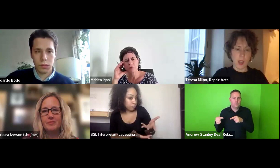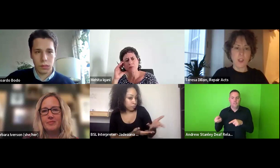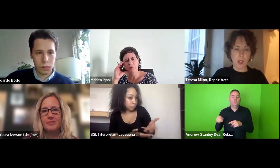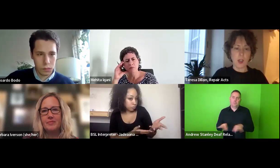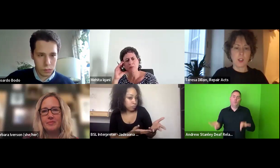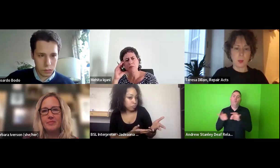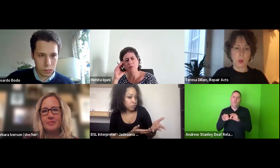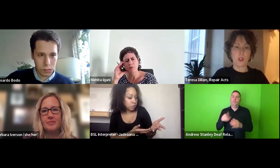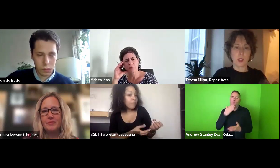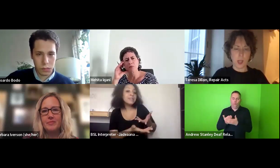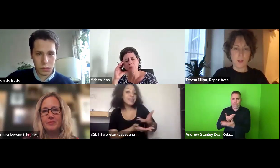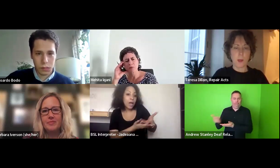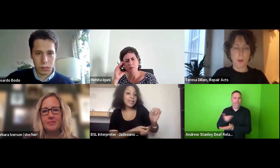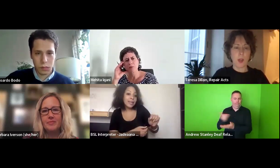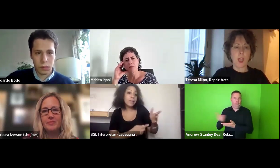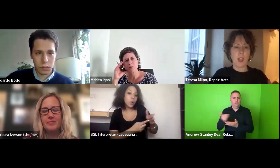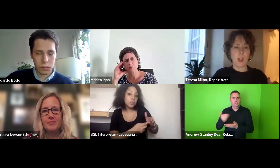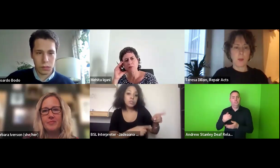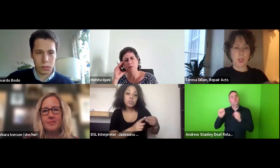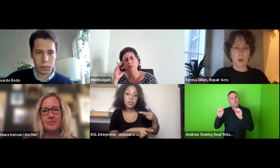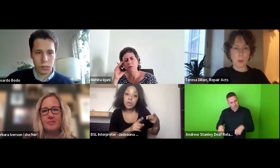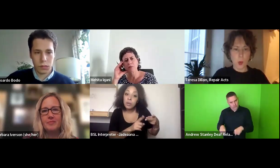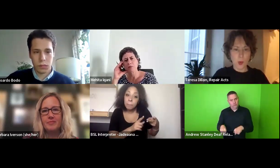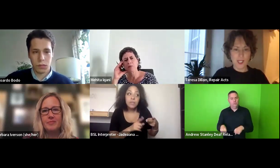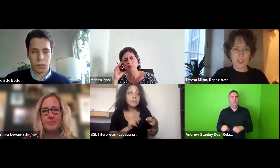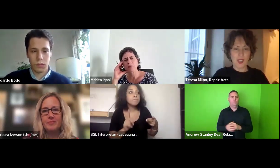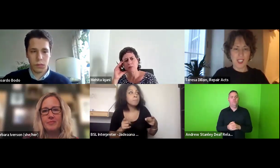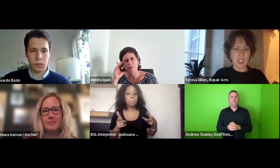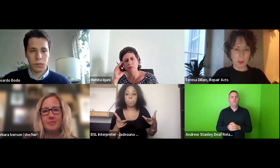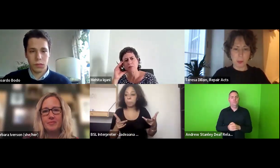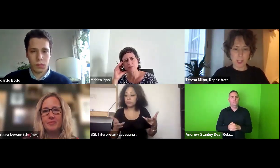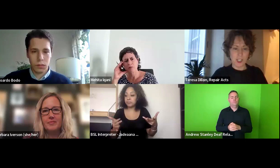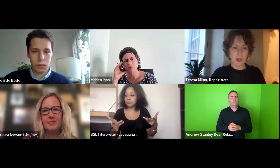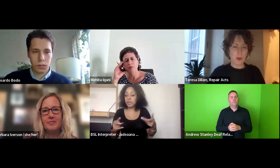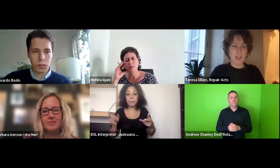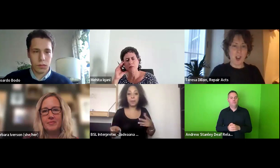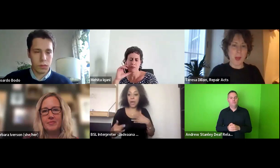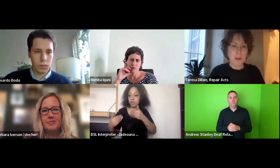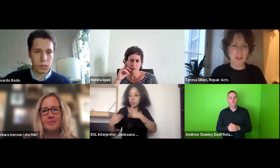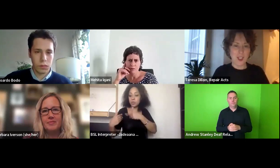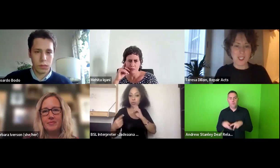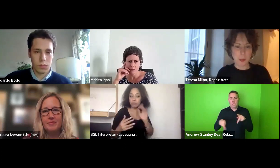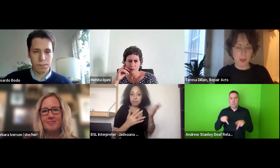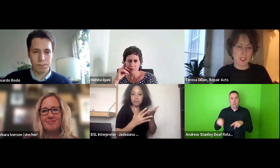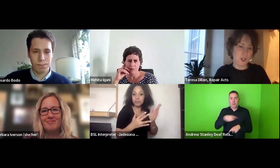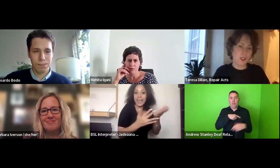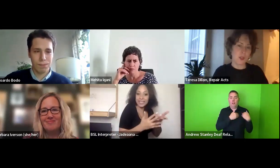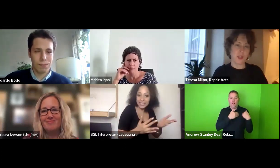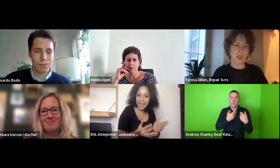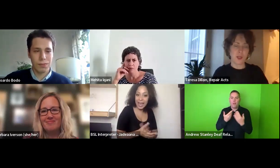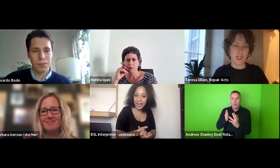just to have the dialogues are important, and to have the people, you know, brokering these relationships, because, you know, we have not met before. This